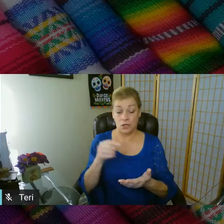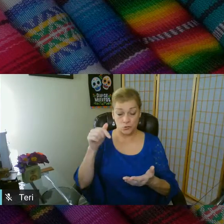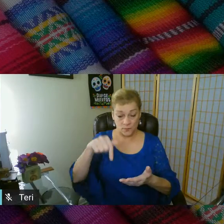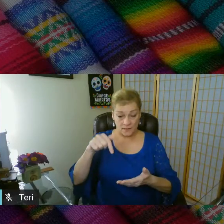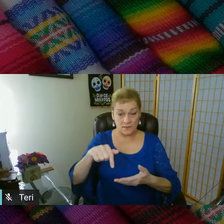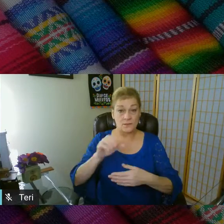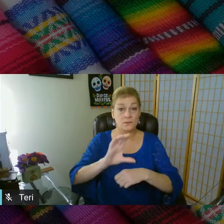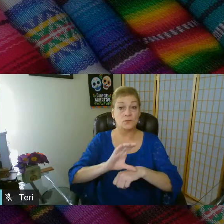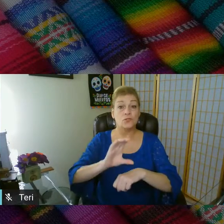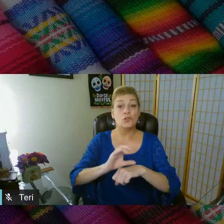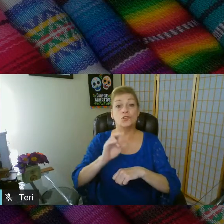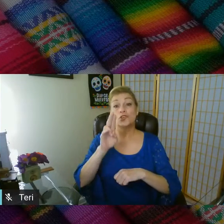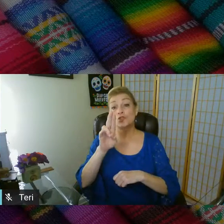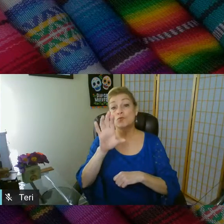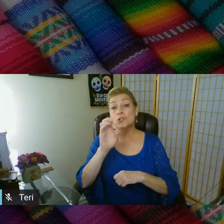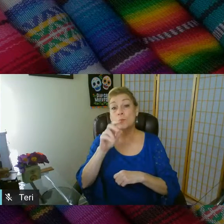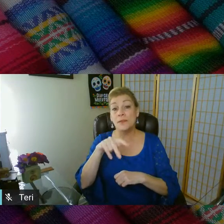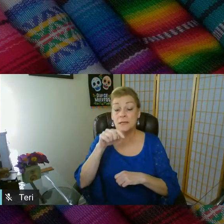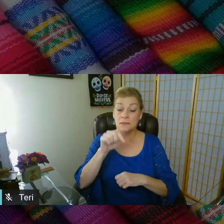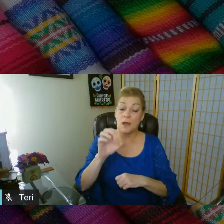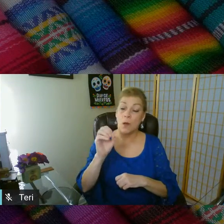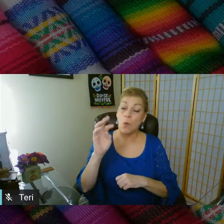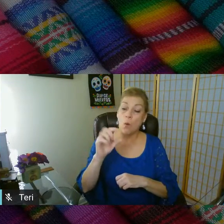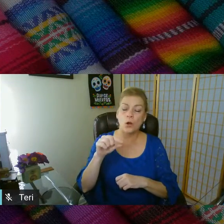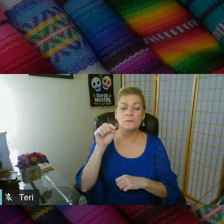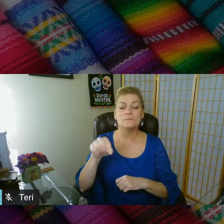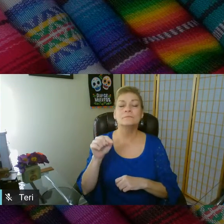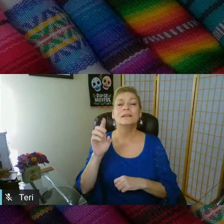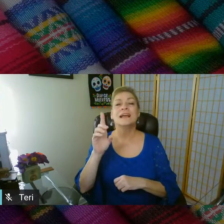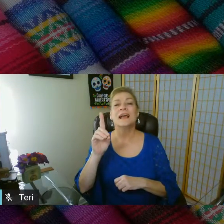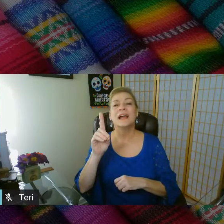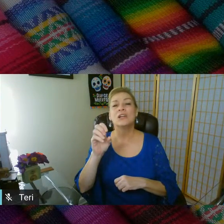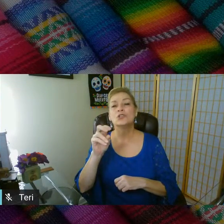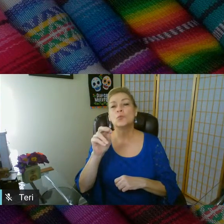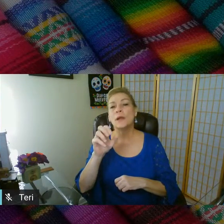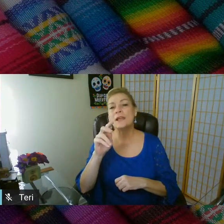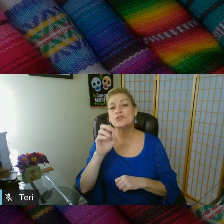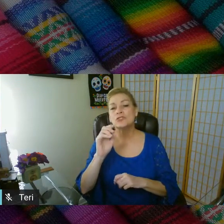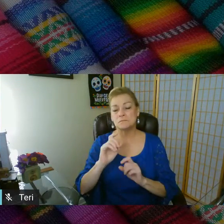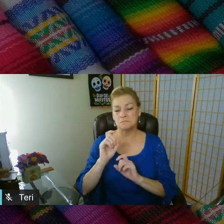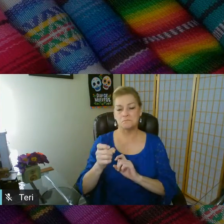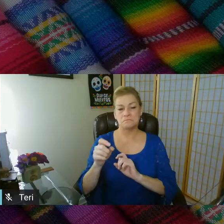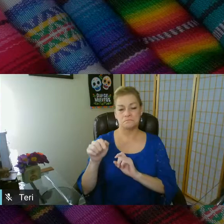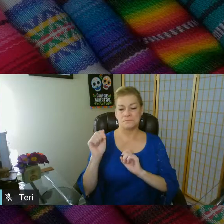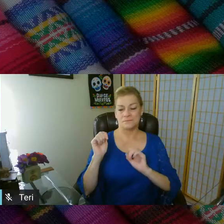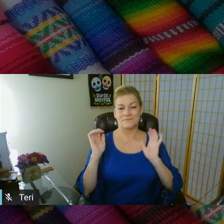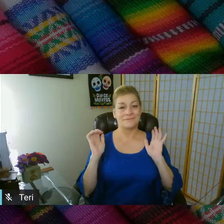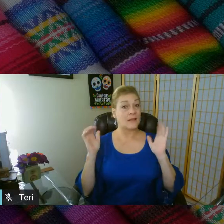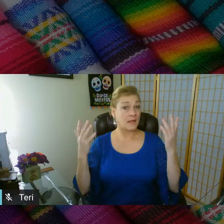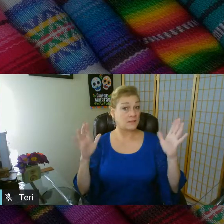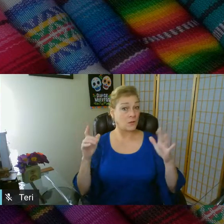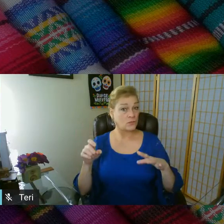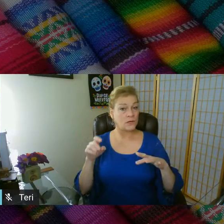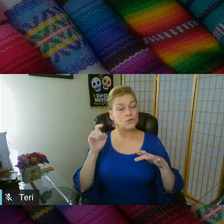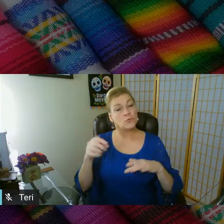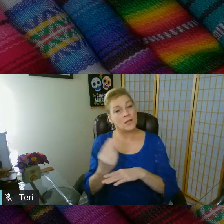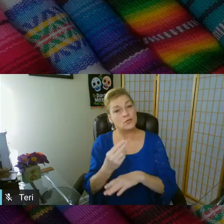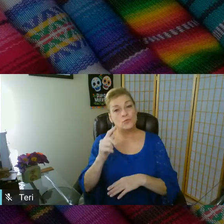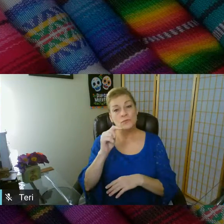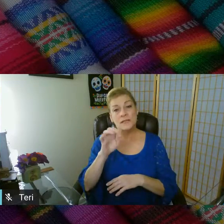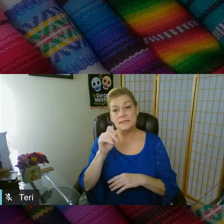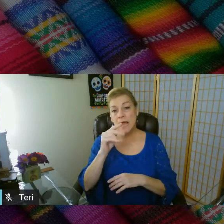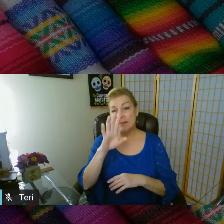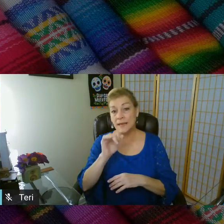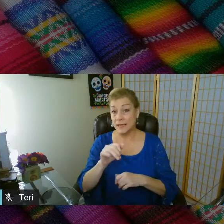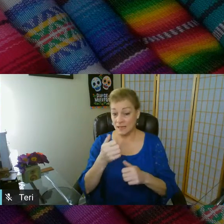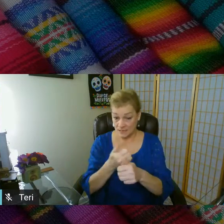website, ucop.org, and click Make a Donation. And that will give you all the information you need. You can use Tithely, which is very safe and